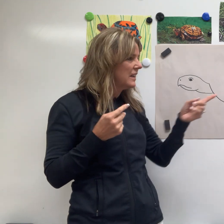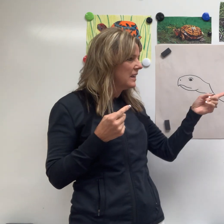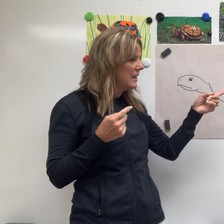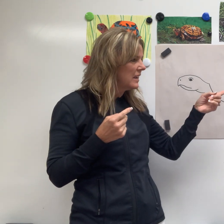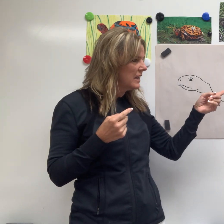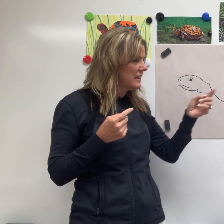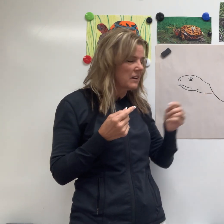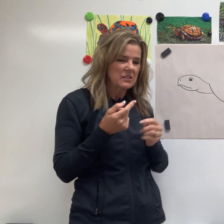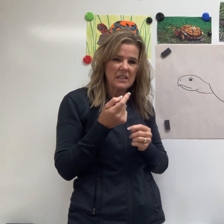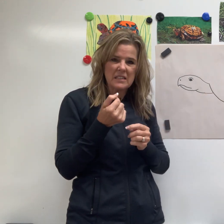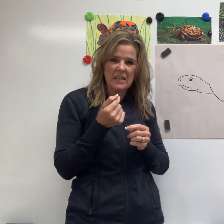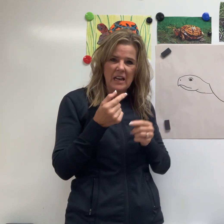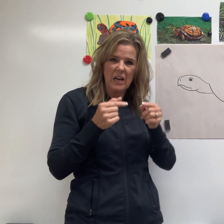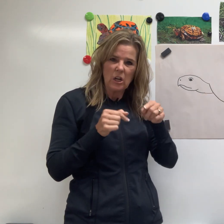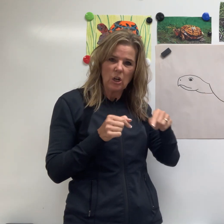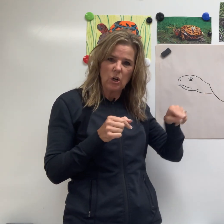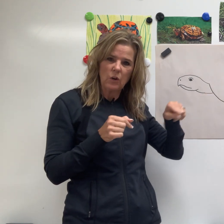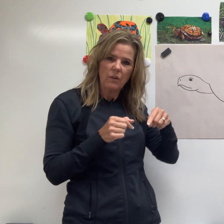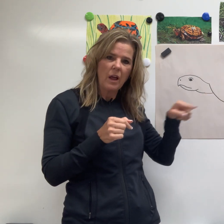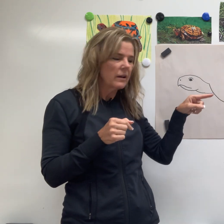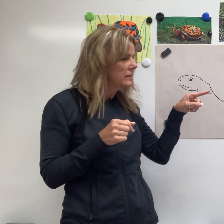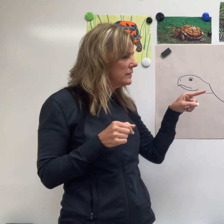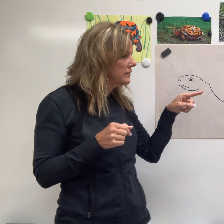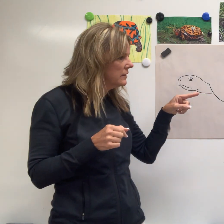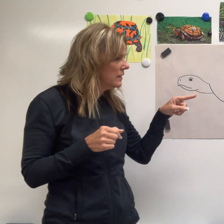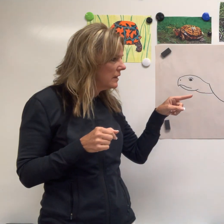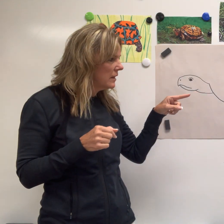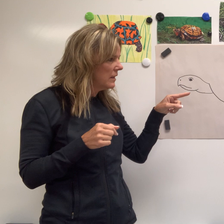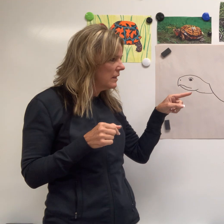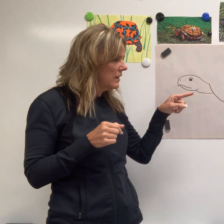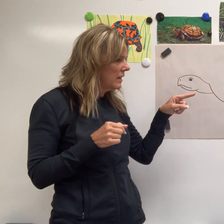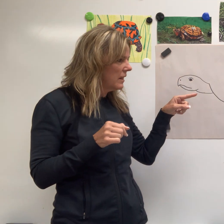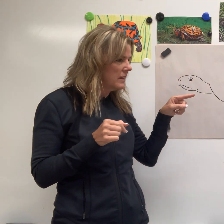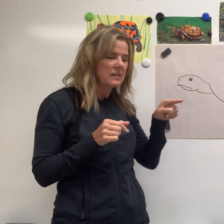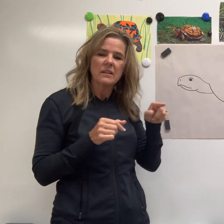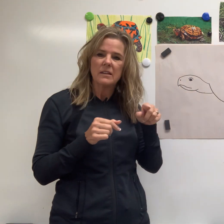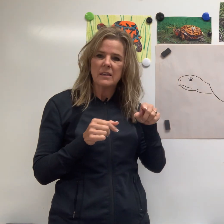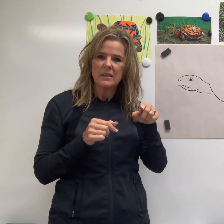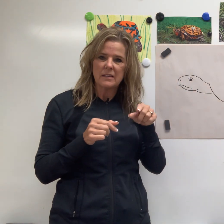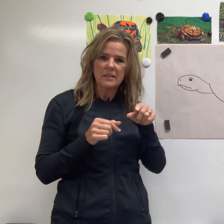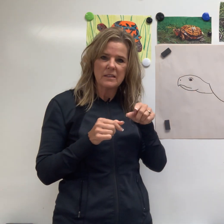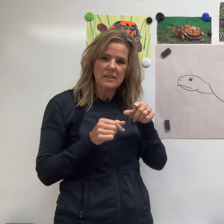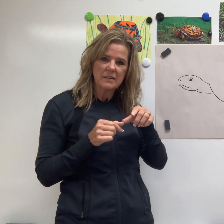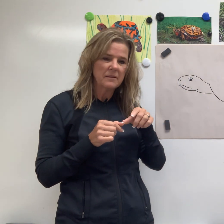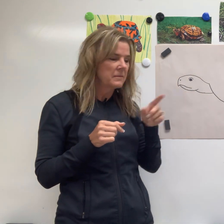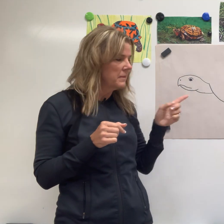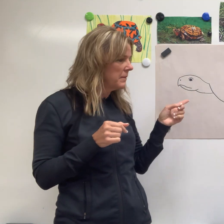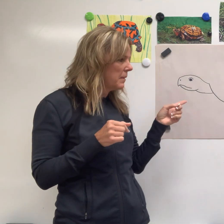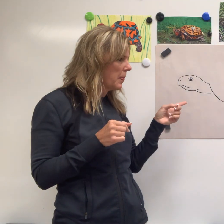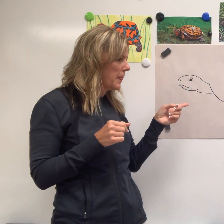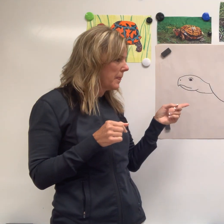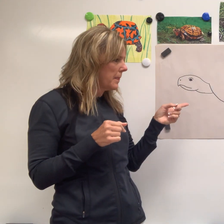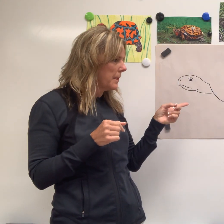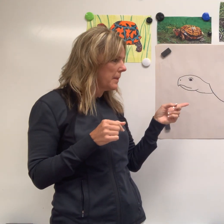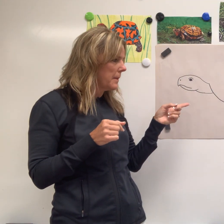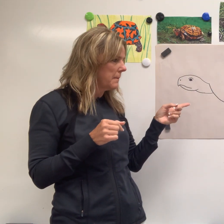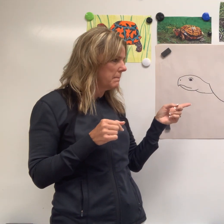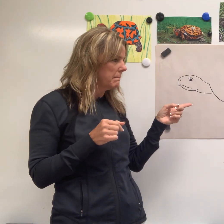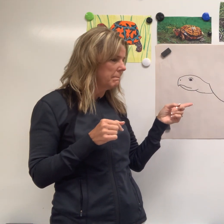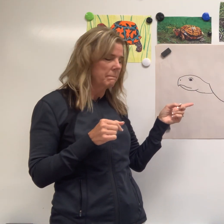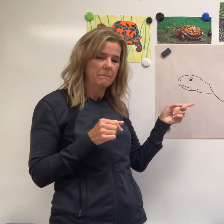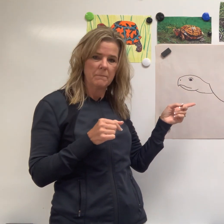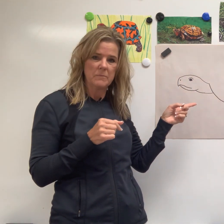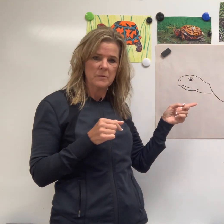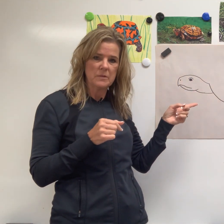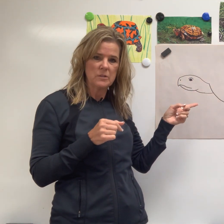there's this little curve line coming in, okay? That's like this little ridge that bumps in on the turtle shell. Start back here